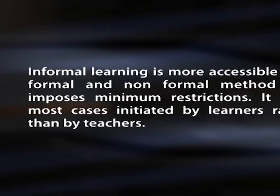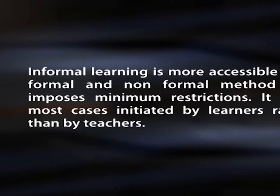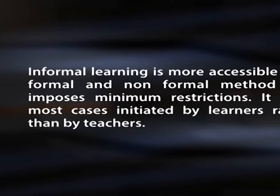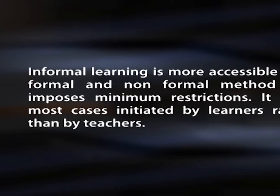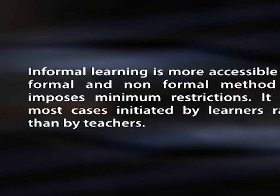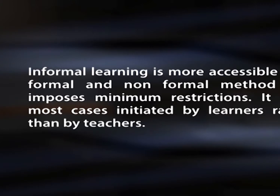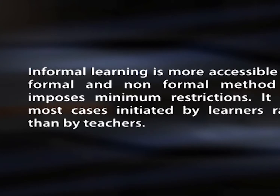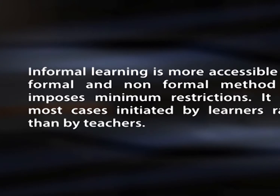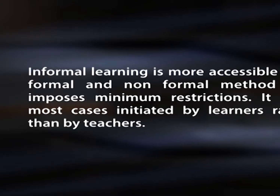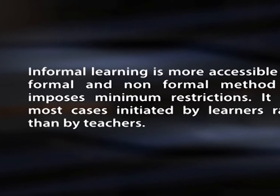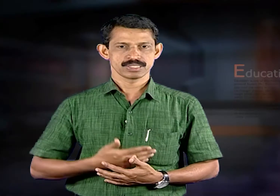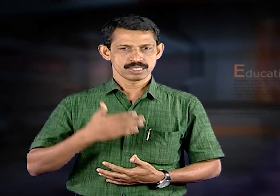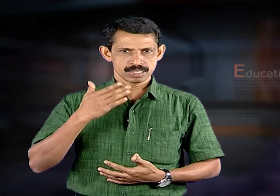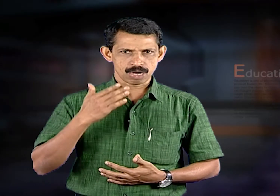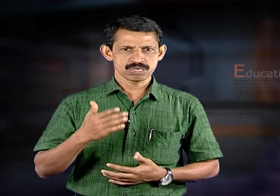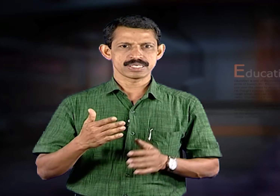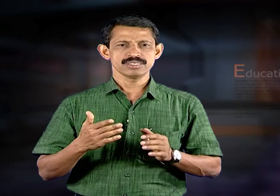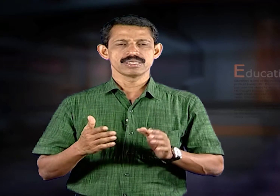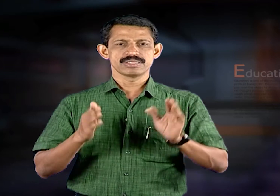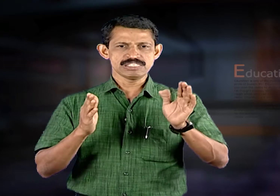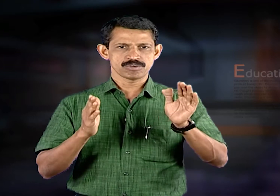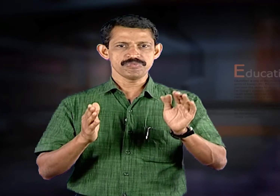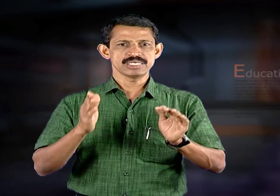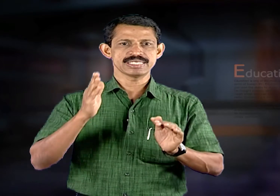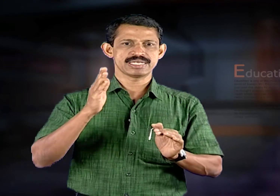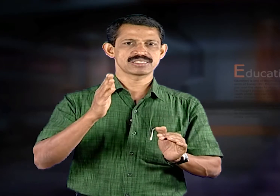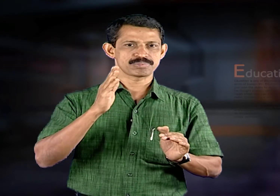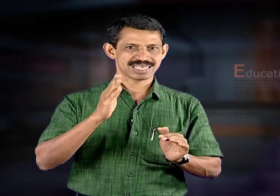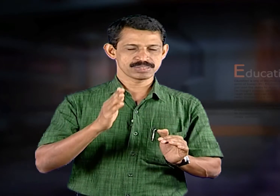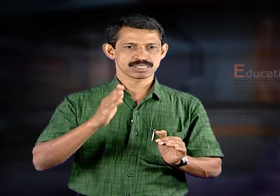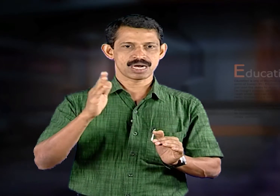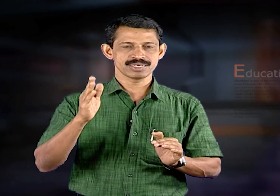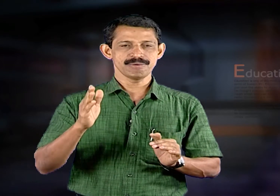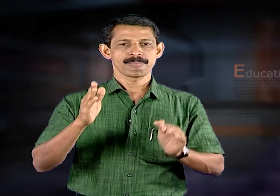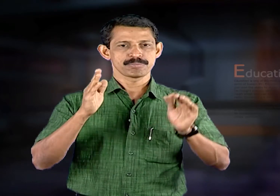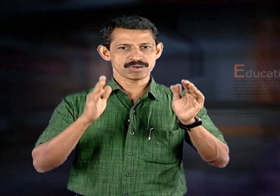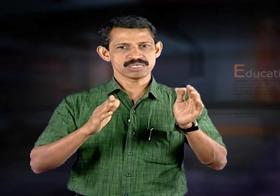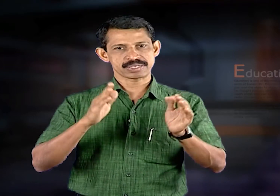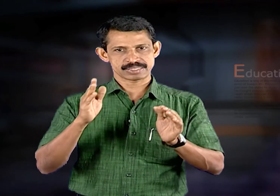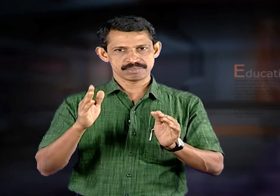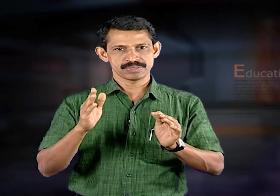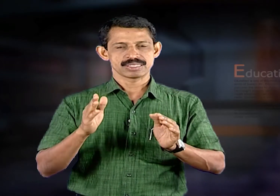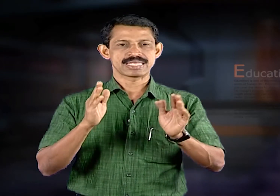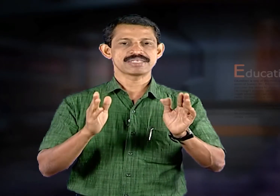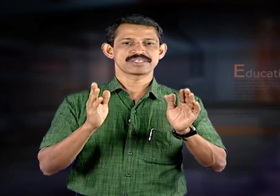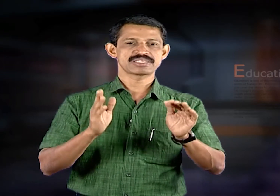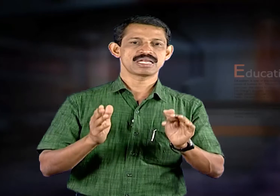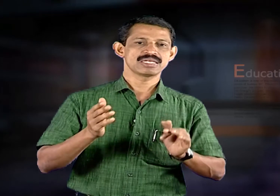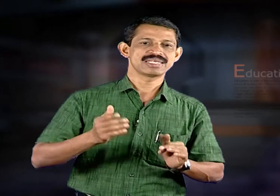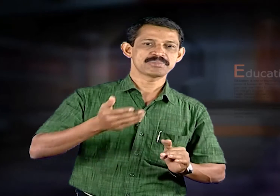by teachers. However, this form of learning is sometimes regarded more effective than traditional learning